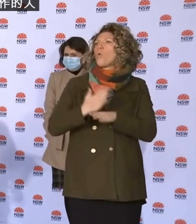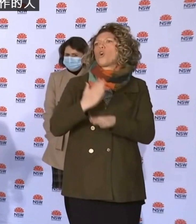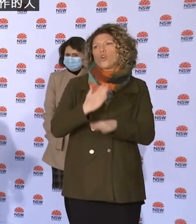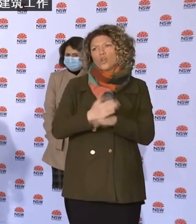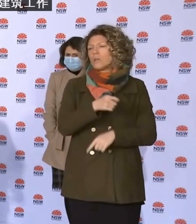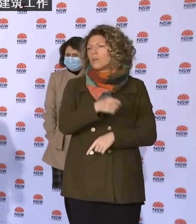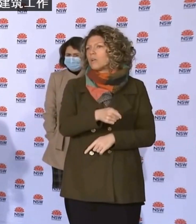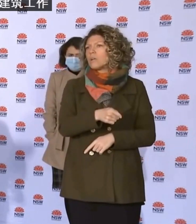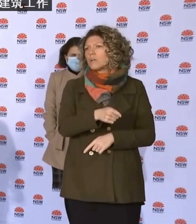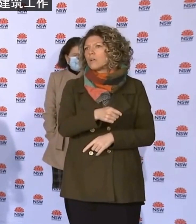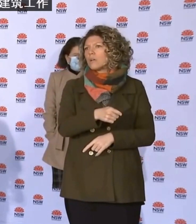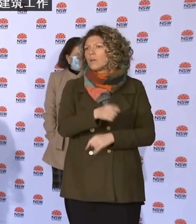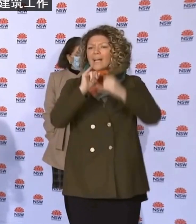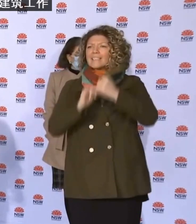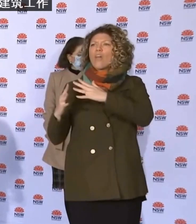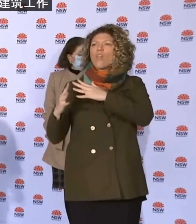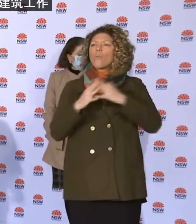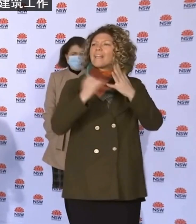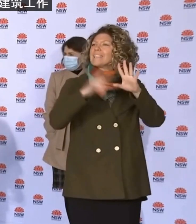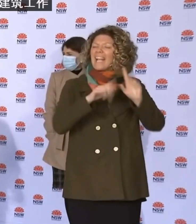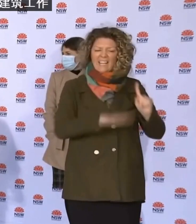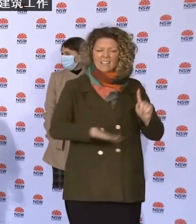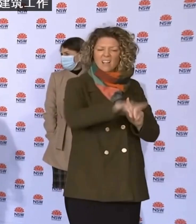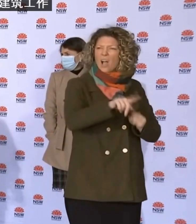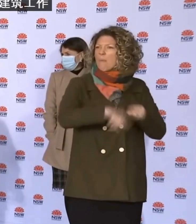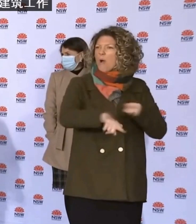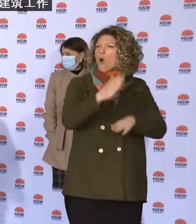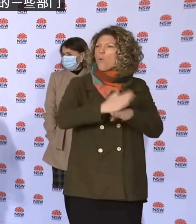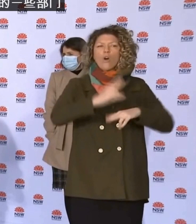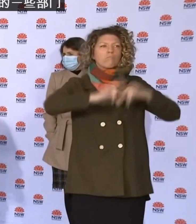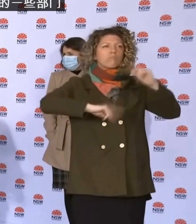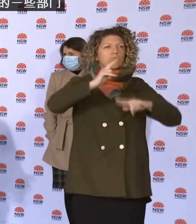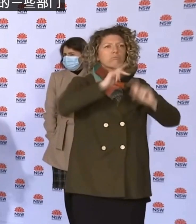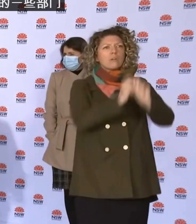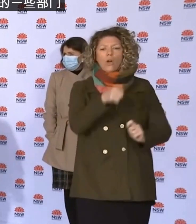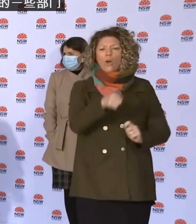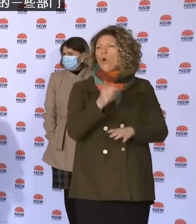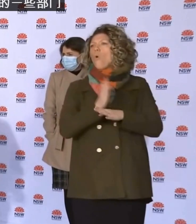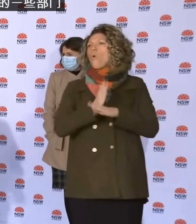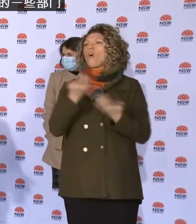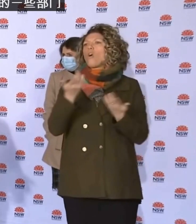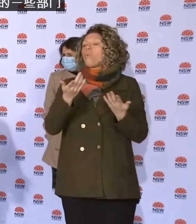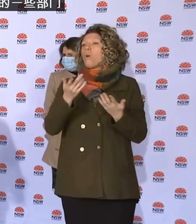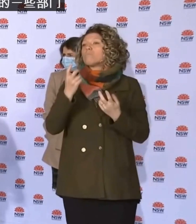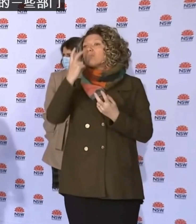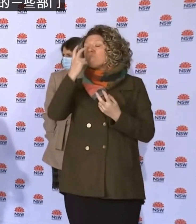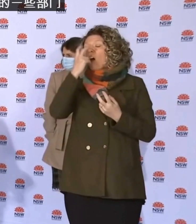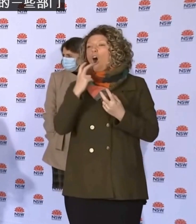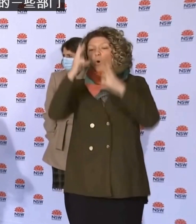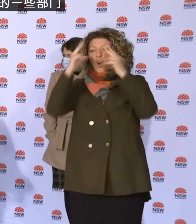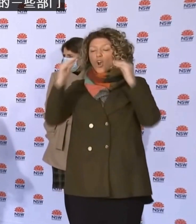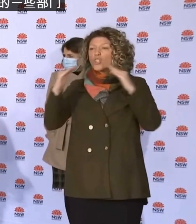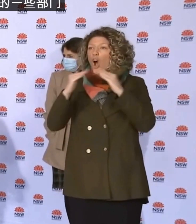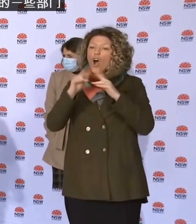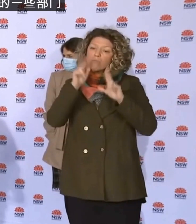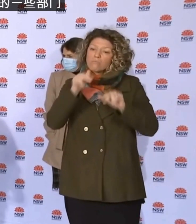southwestern Sydney people often work in construction, in aged care, disability care. Obviously some of those sectors we can't close